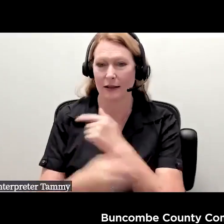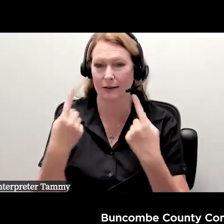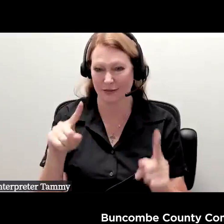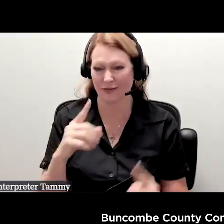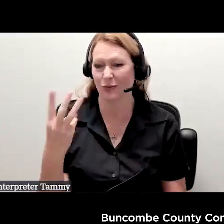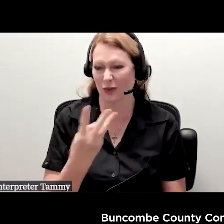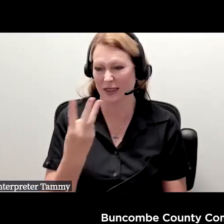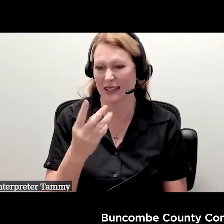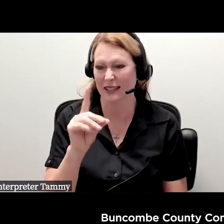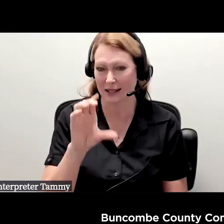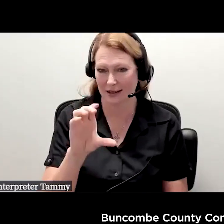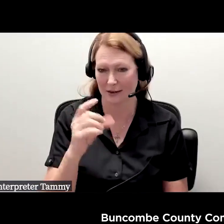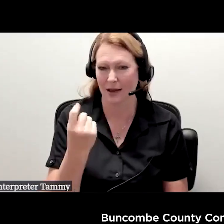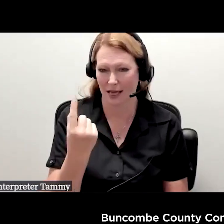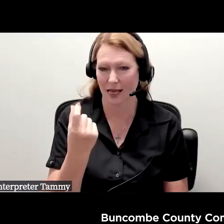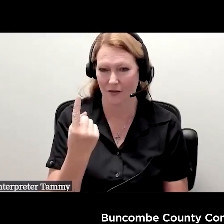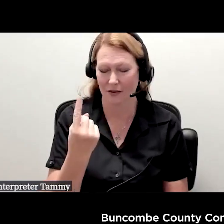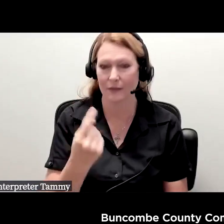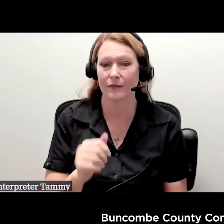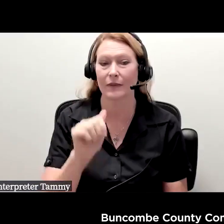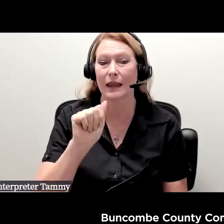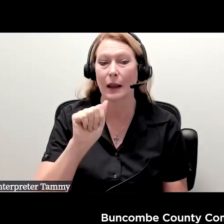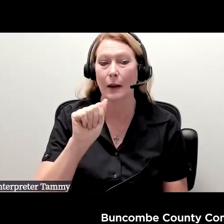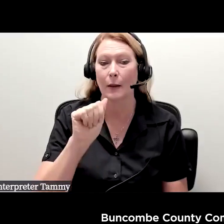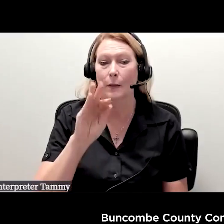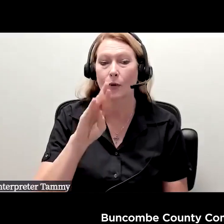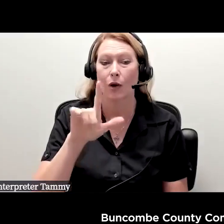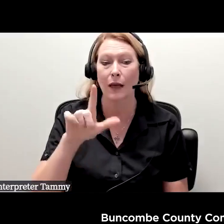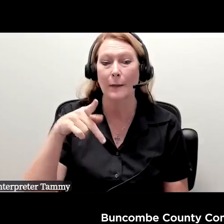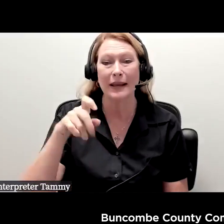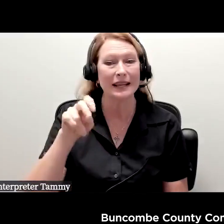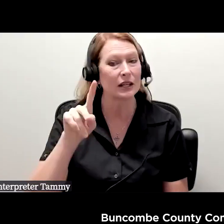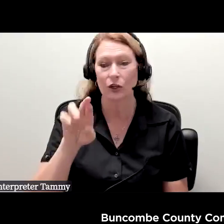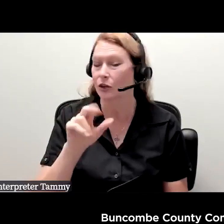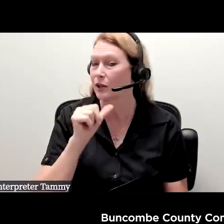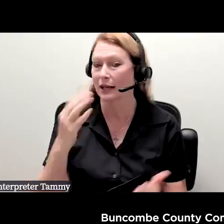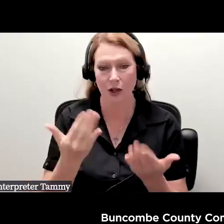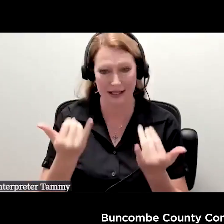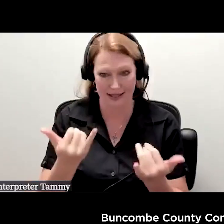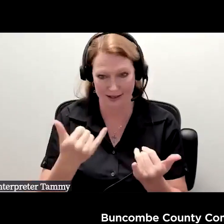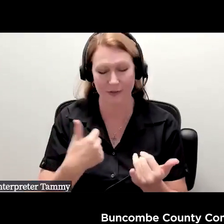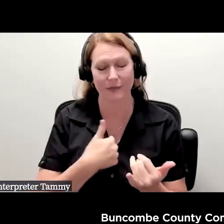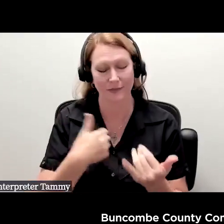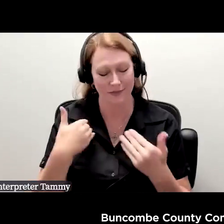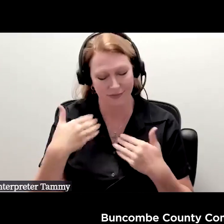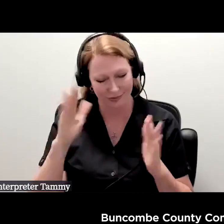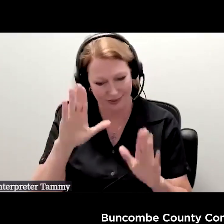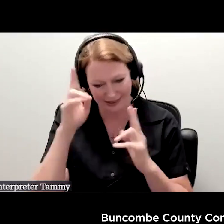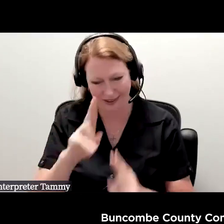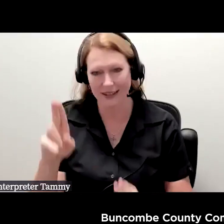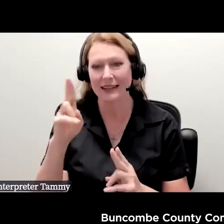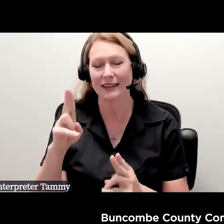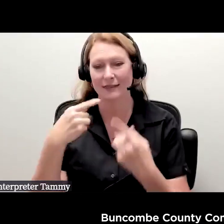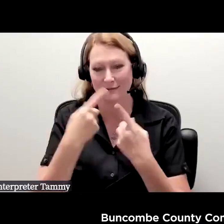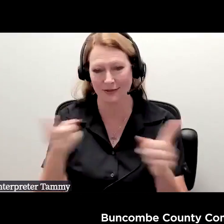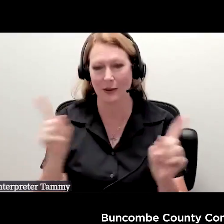December 11th. Admiral Pender is not here with us again today, so I have the wonderful privilege of delivering the county's